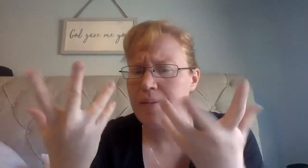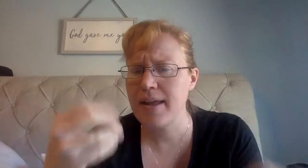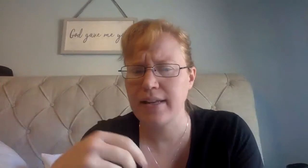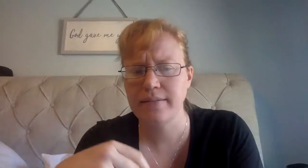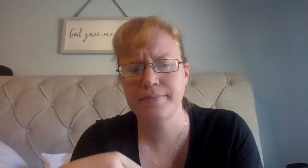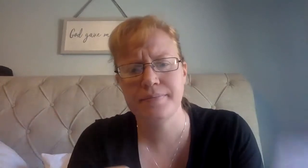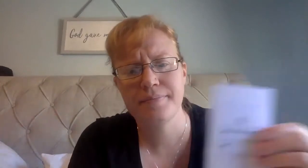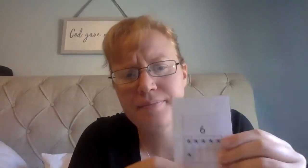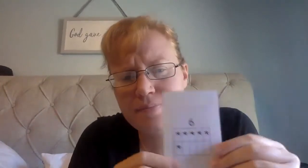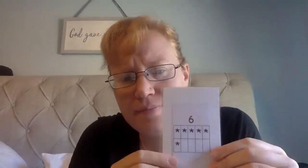many?